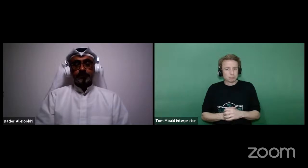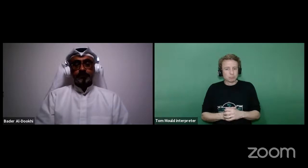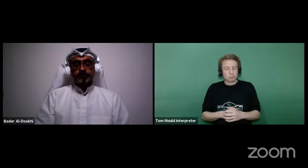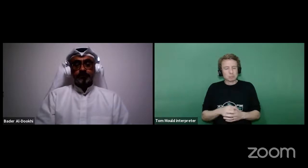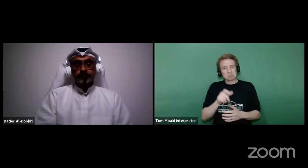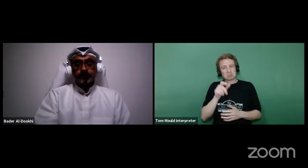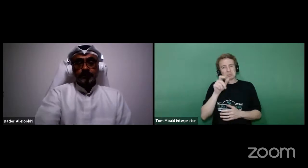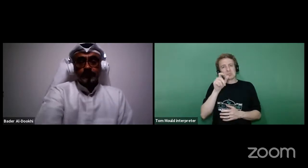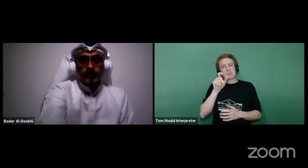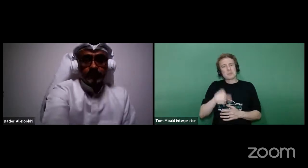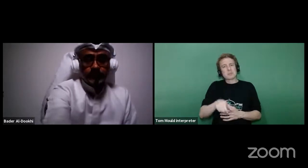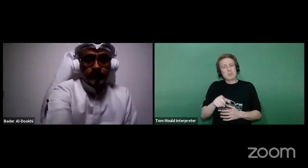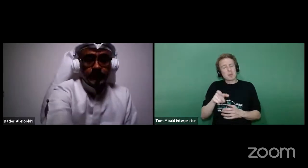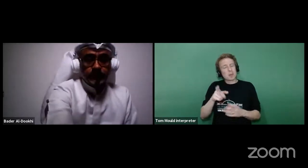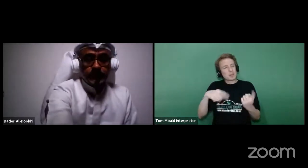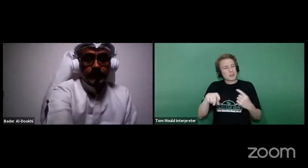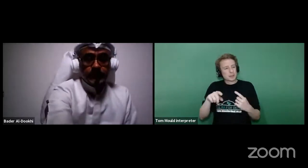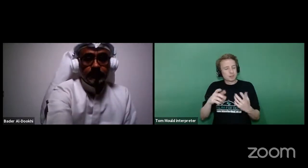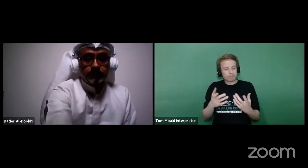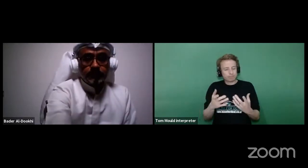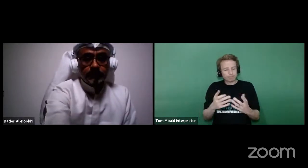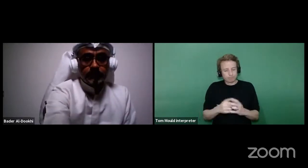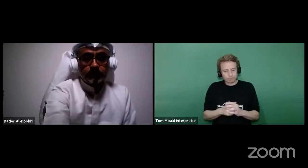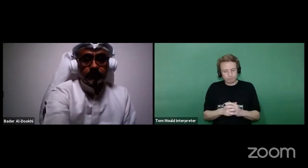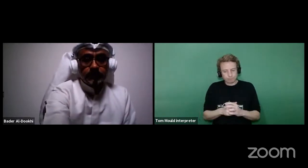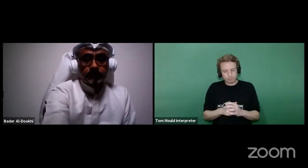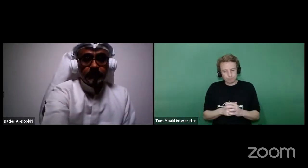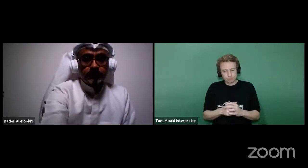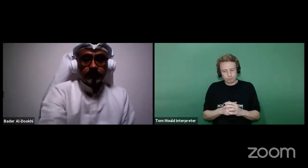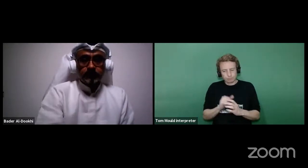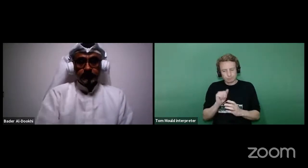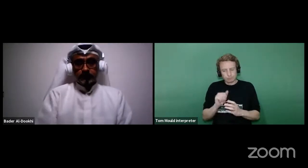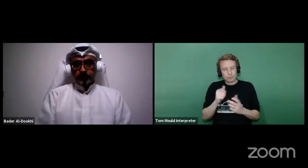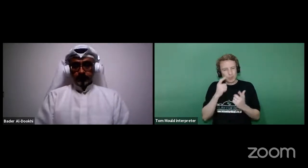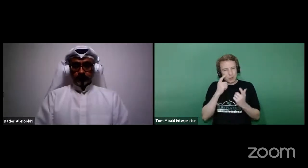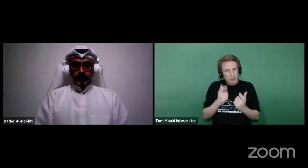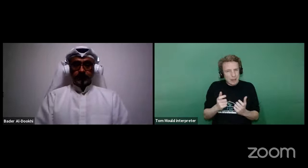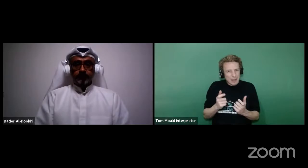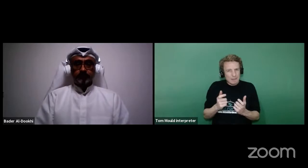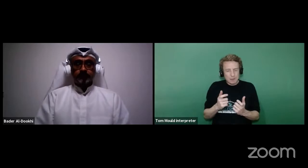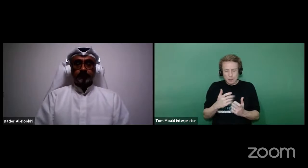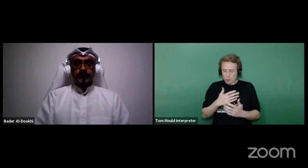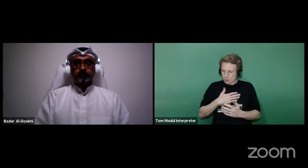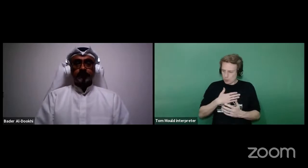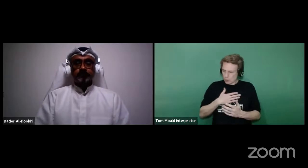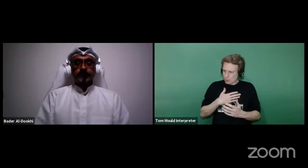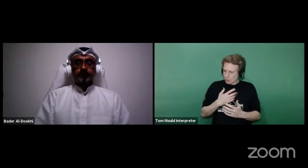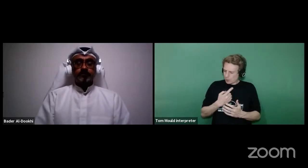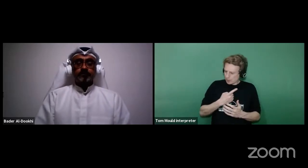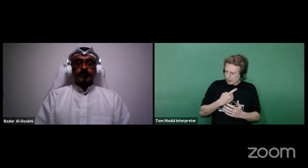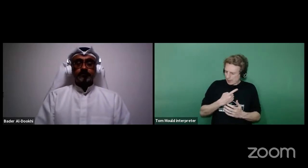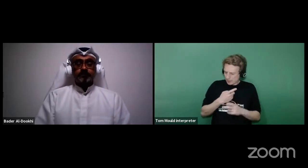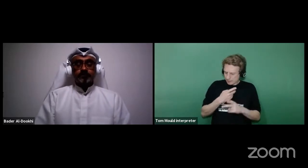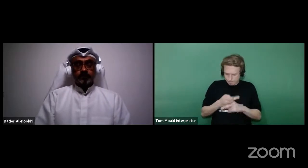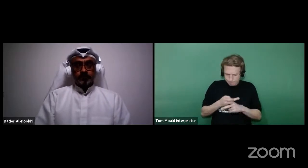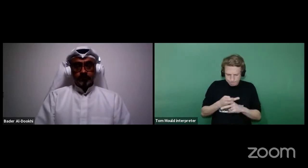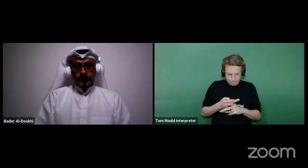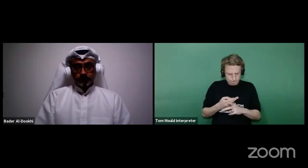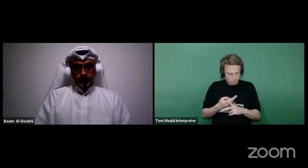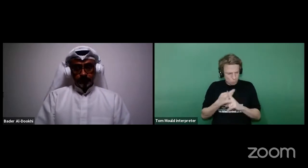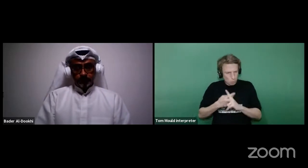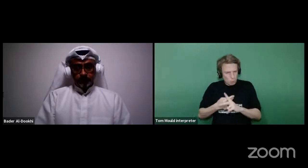person, they take care and they protect themselves from those things that